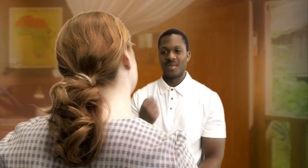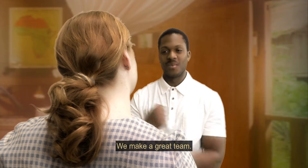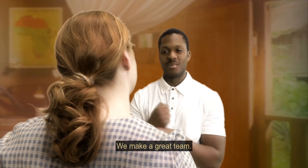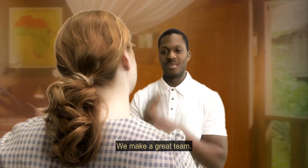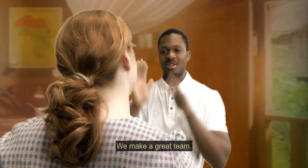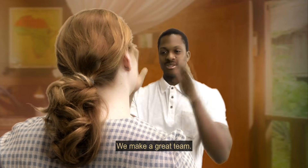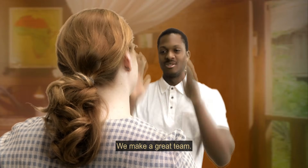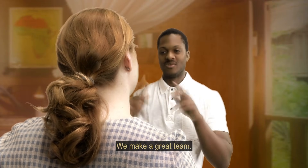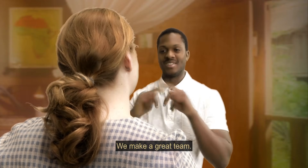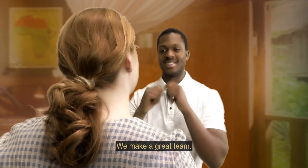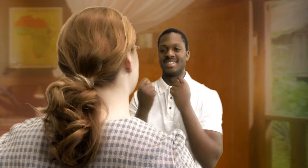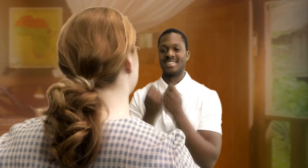We make a great team.